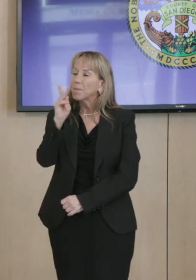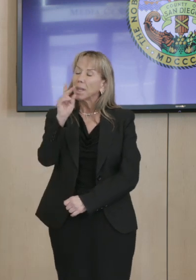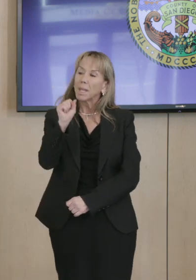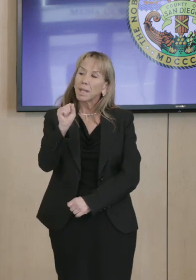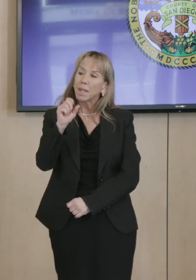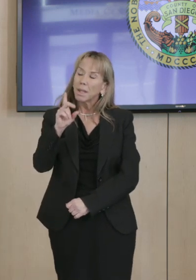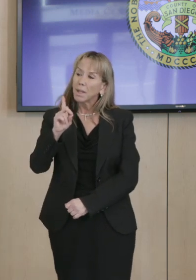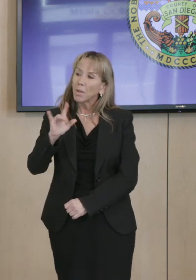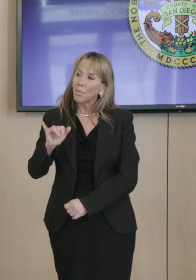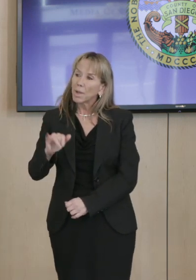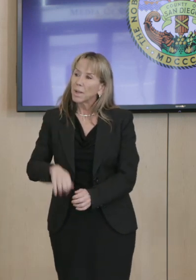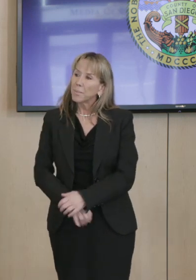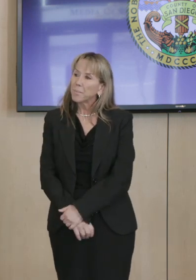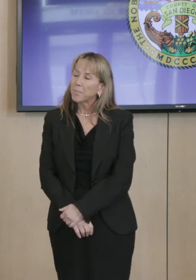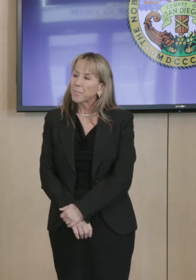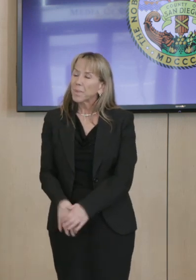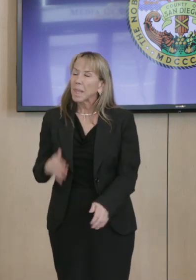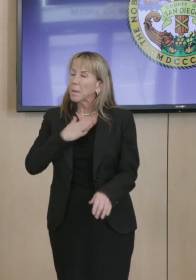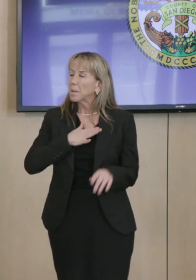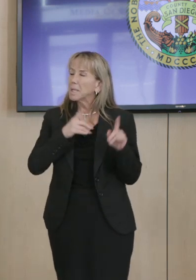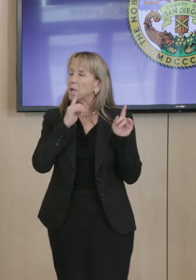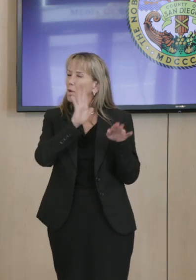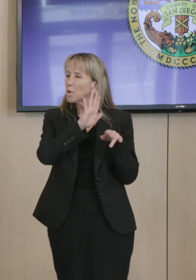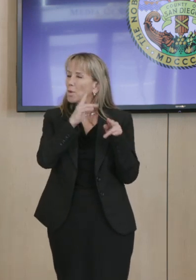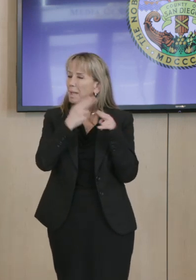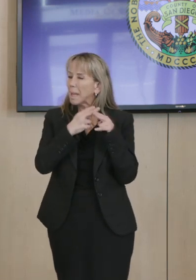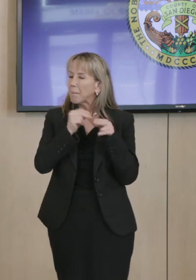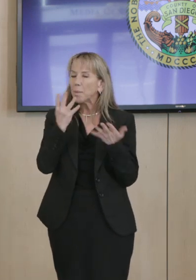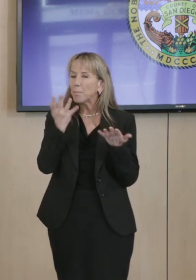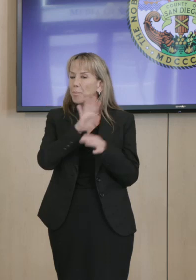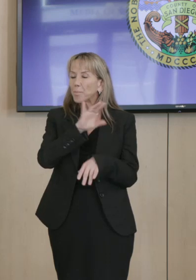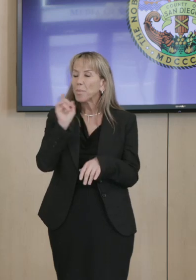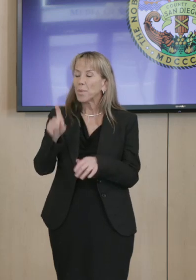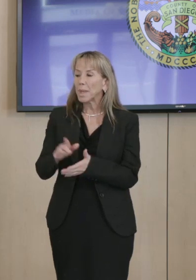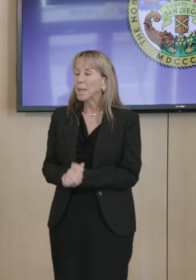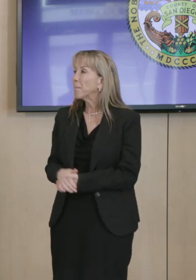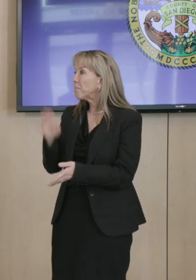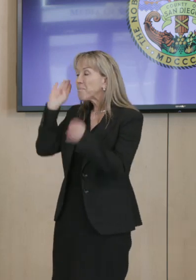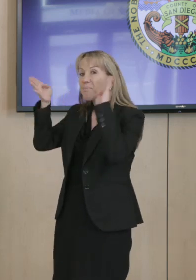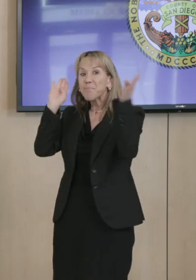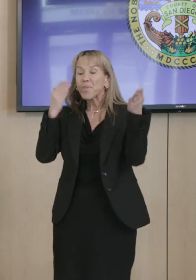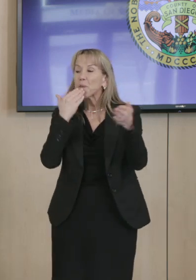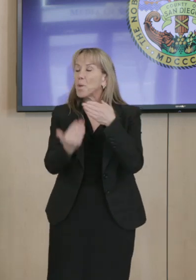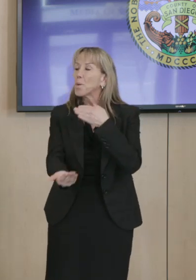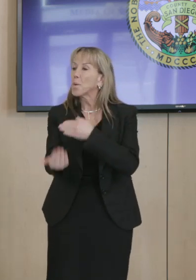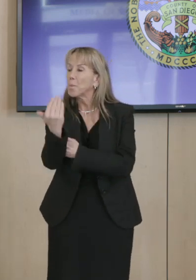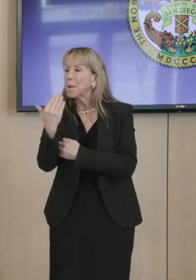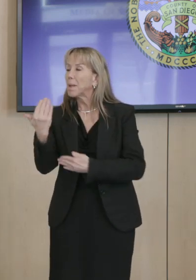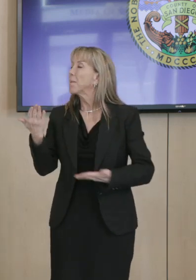KSDY 50, please state your name and question. Hi, good morning. Since the governor this